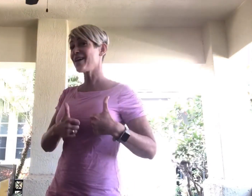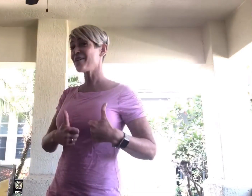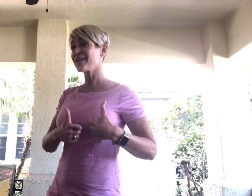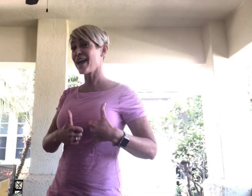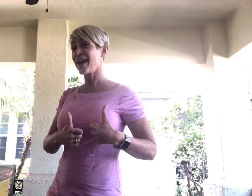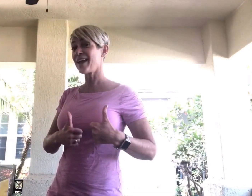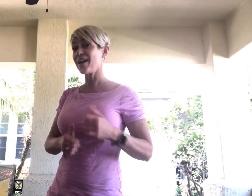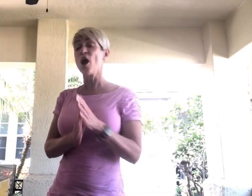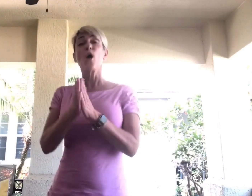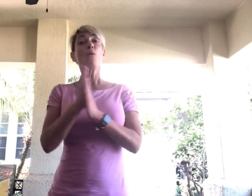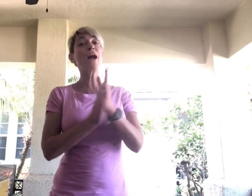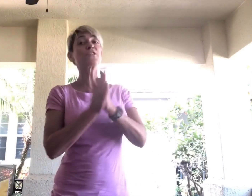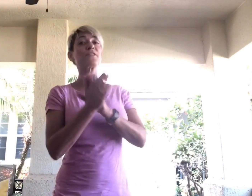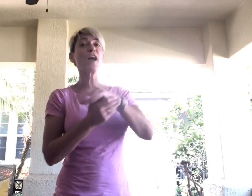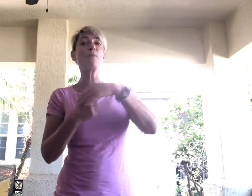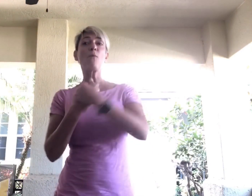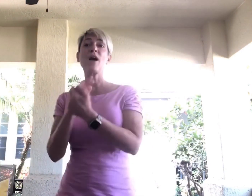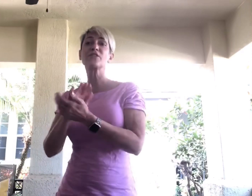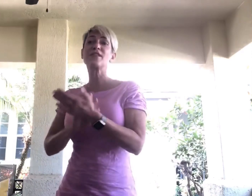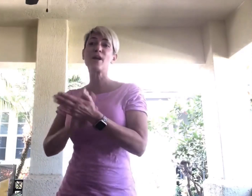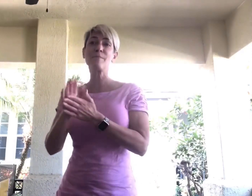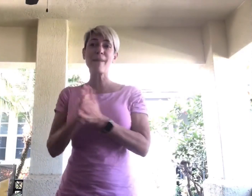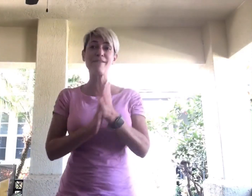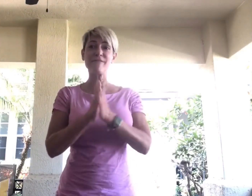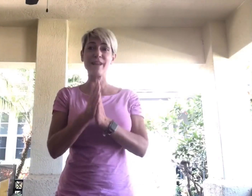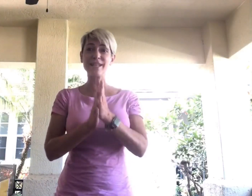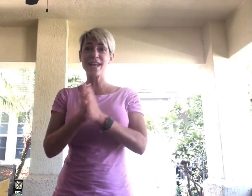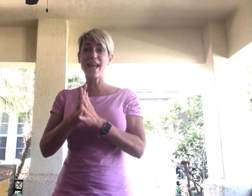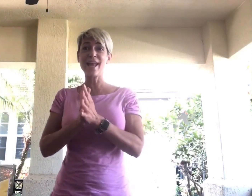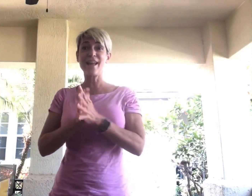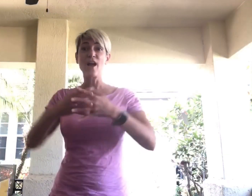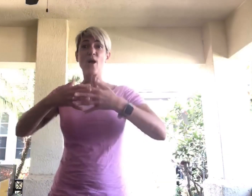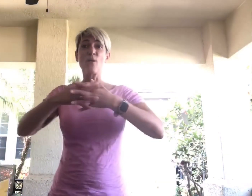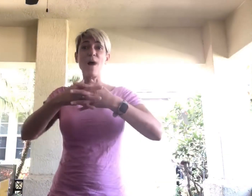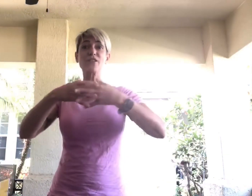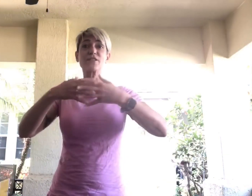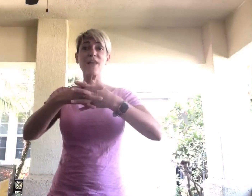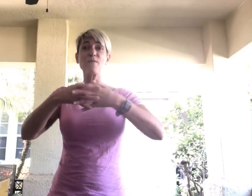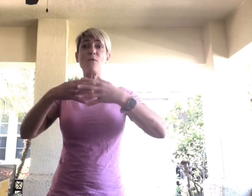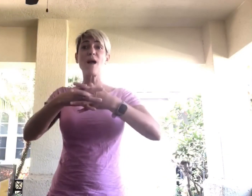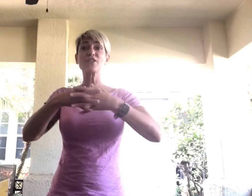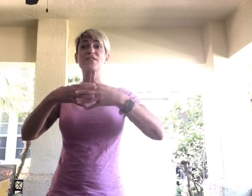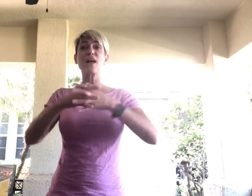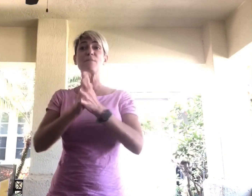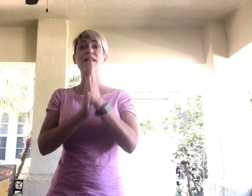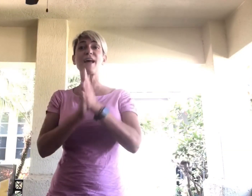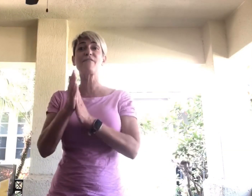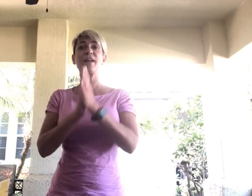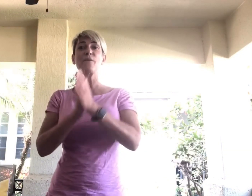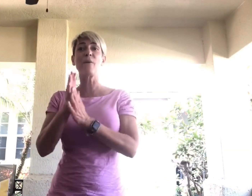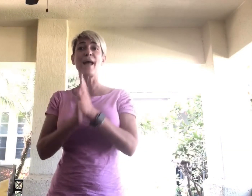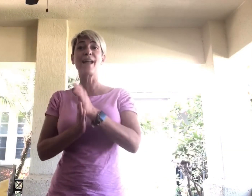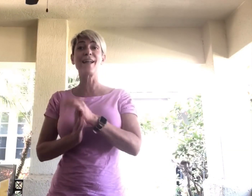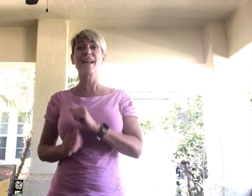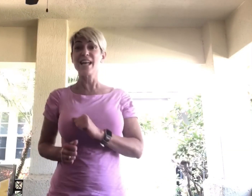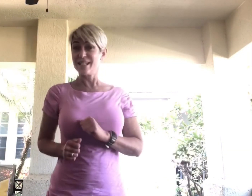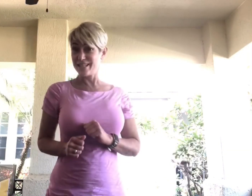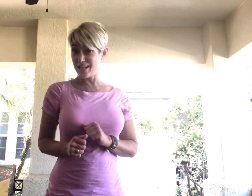A-OK. Wash them every day. Wash them in every way. Did you